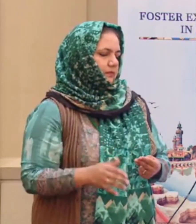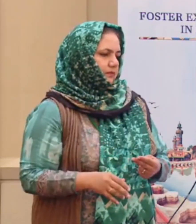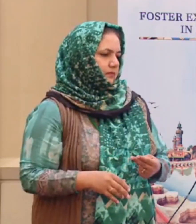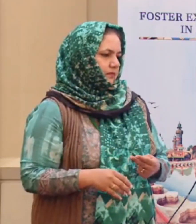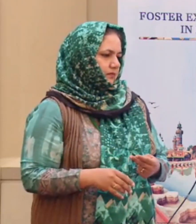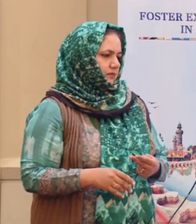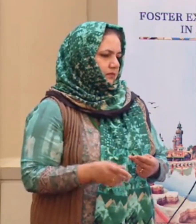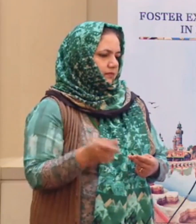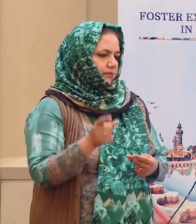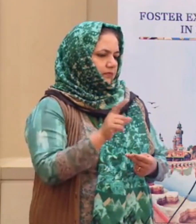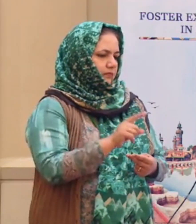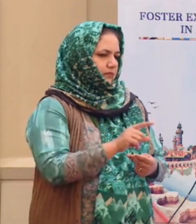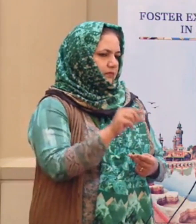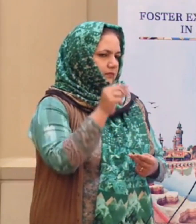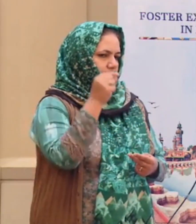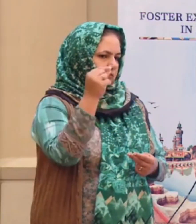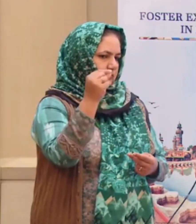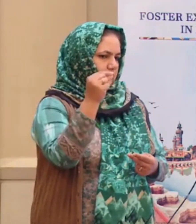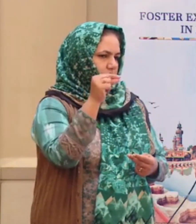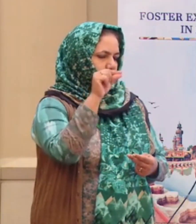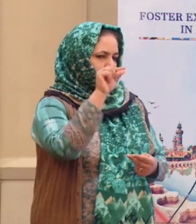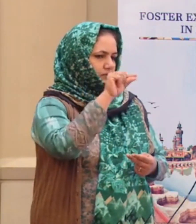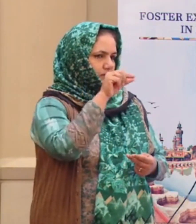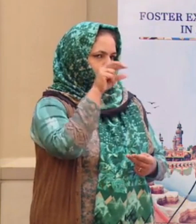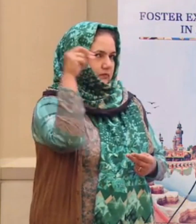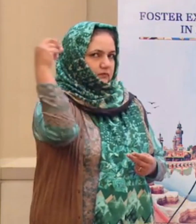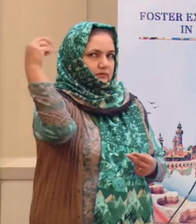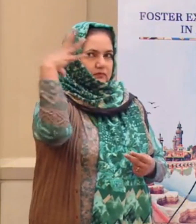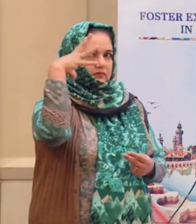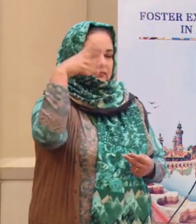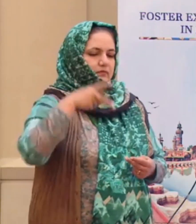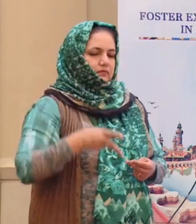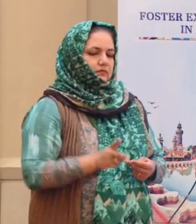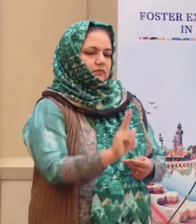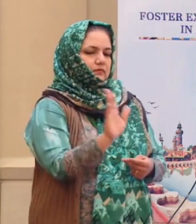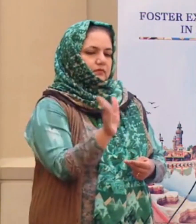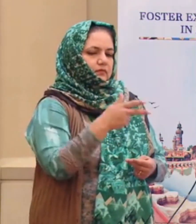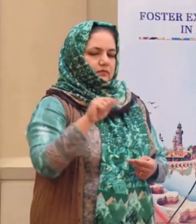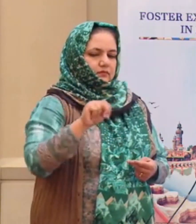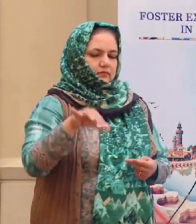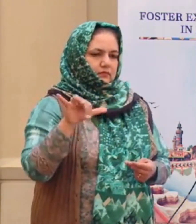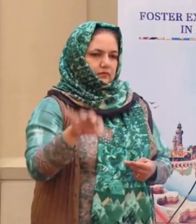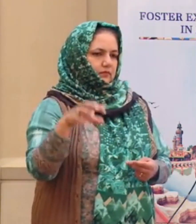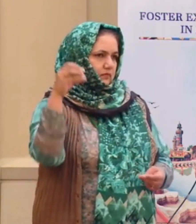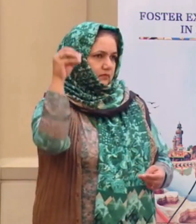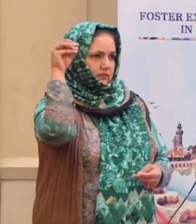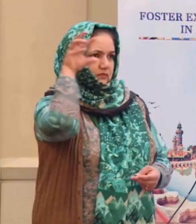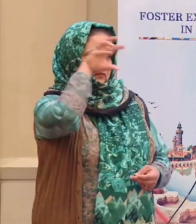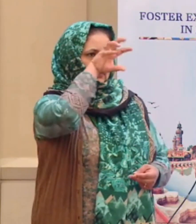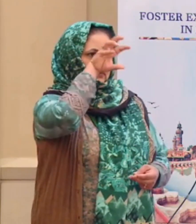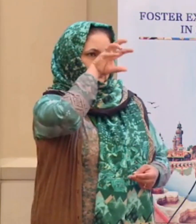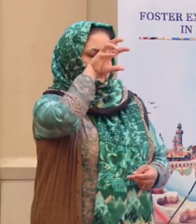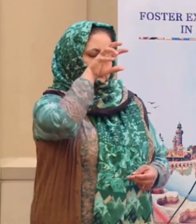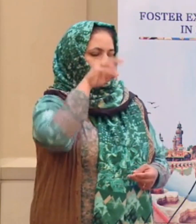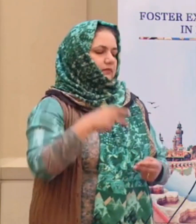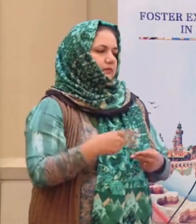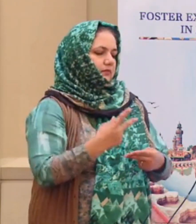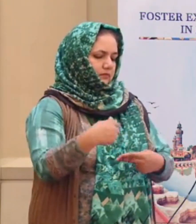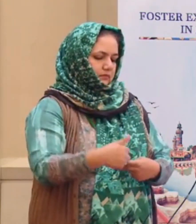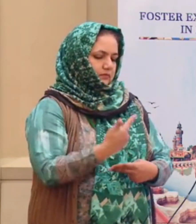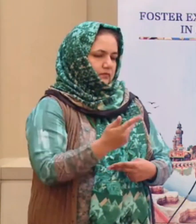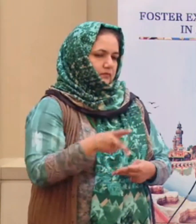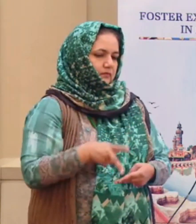we use light that switches on and switches off. So you see flashing light. I use video chymography, where